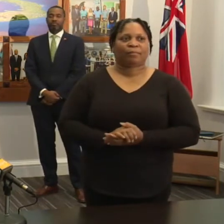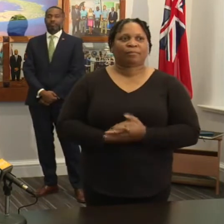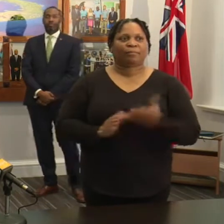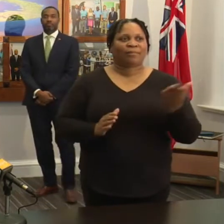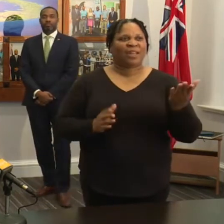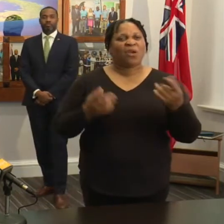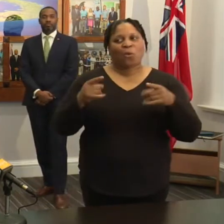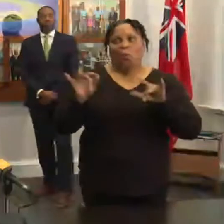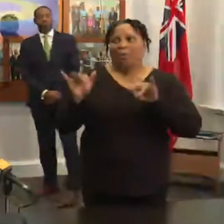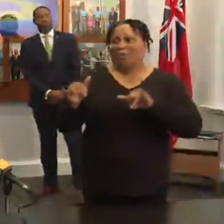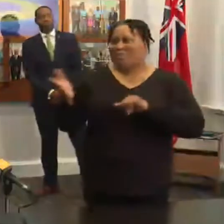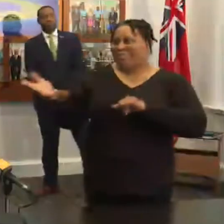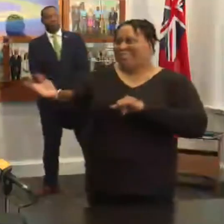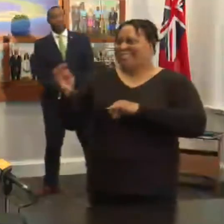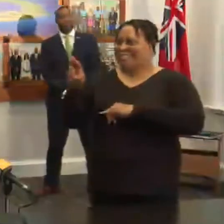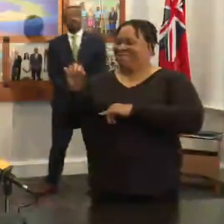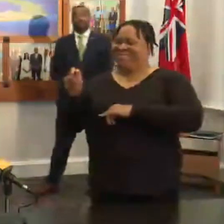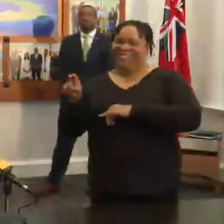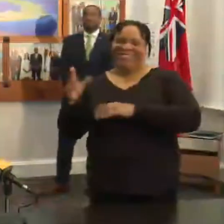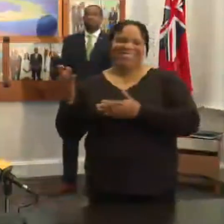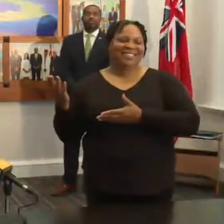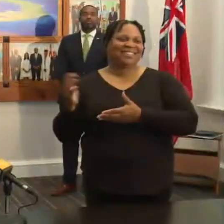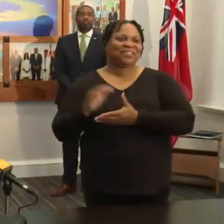While you're still at the podium,